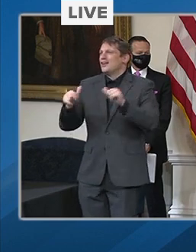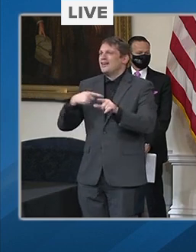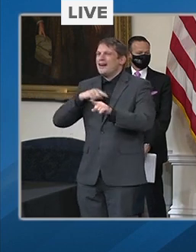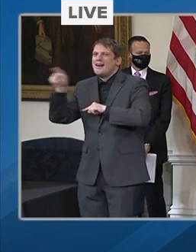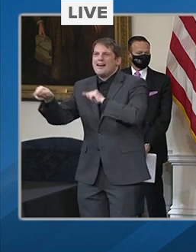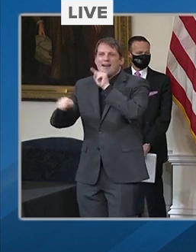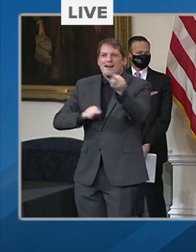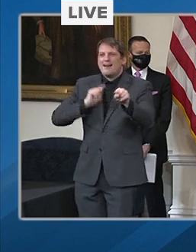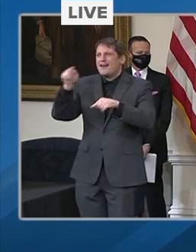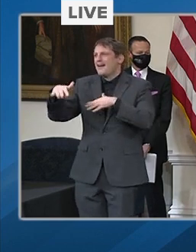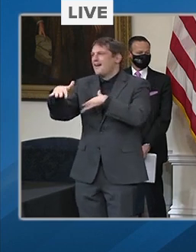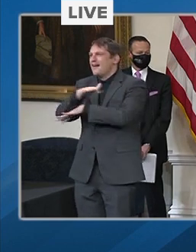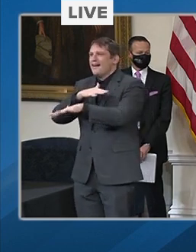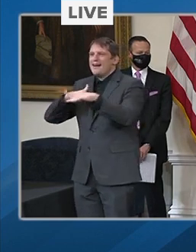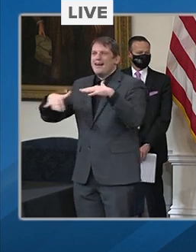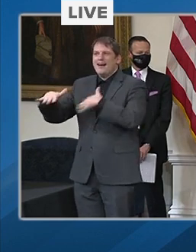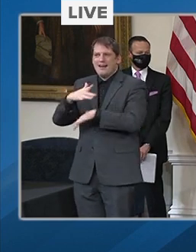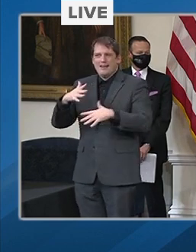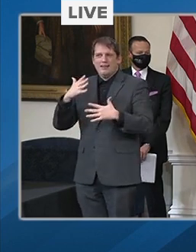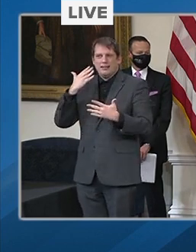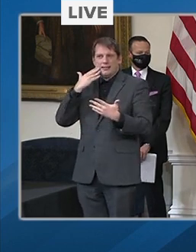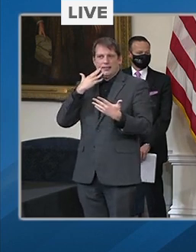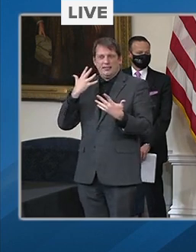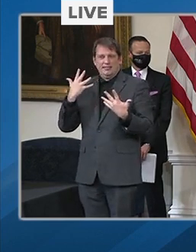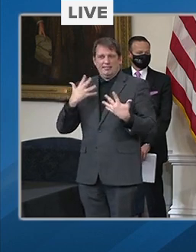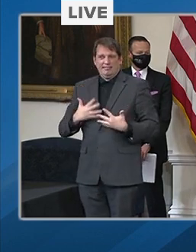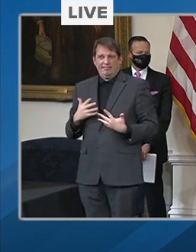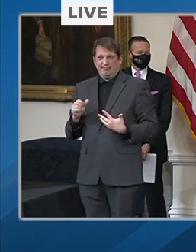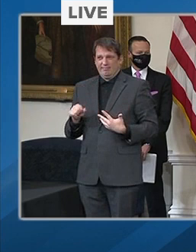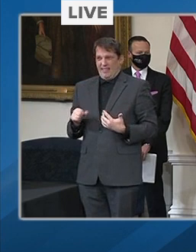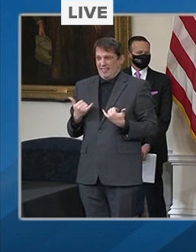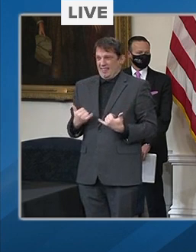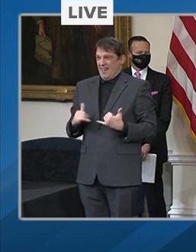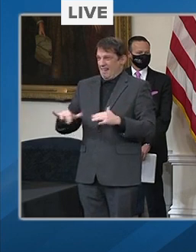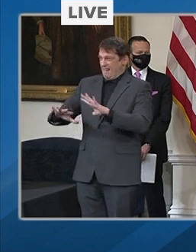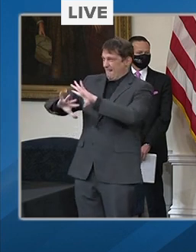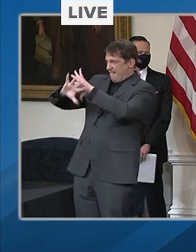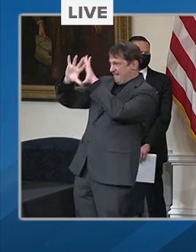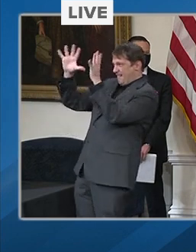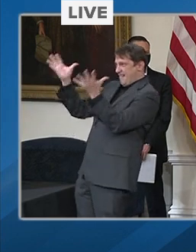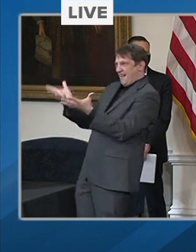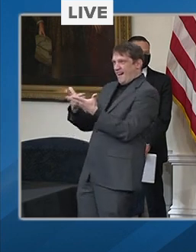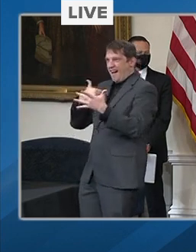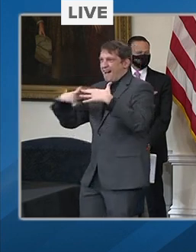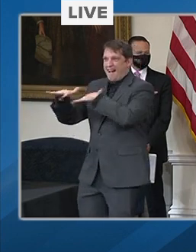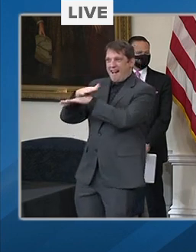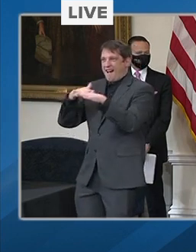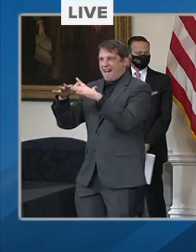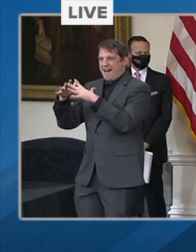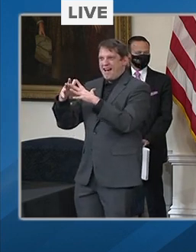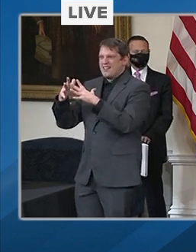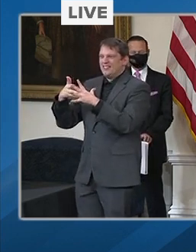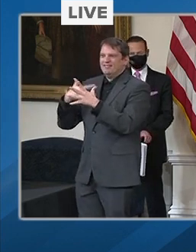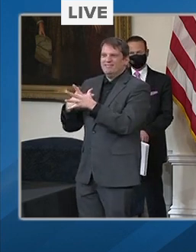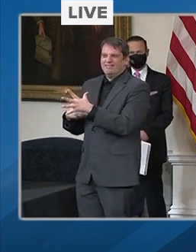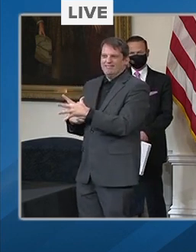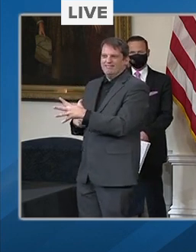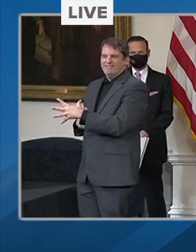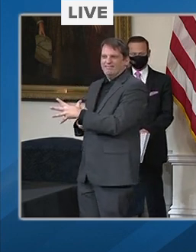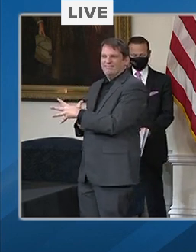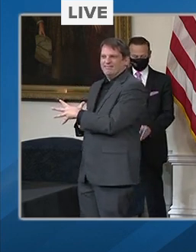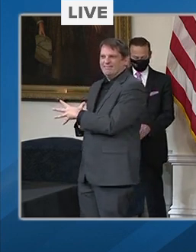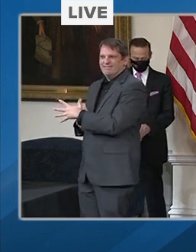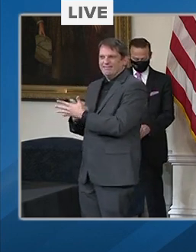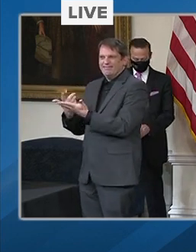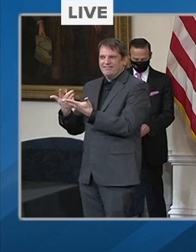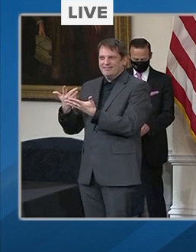parties. Unfortunately, these are the very things that contact tracing consistently shows